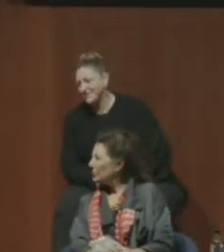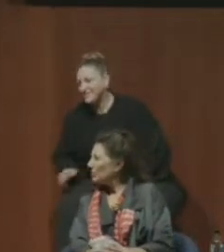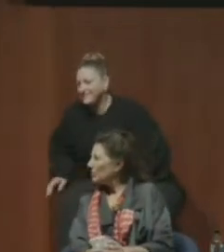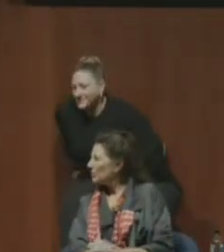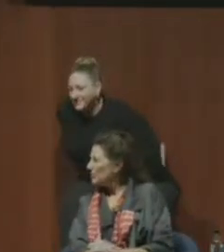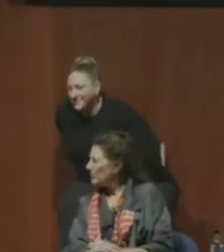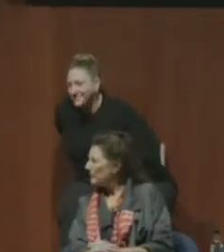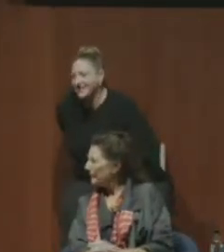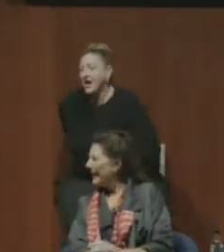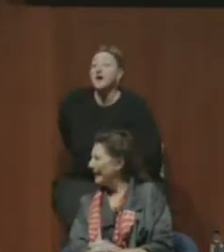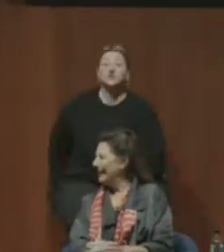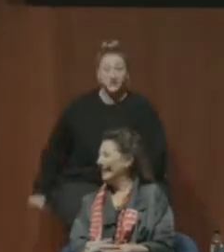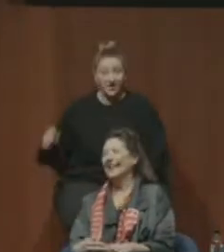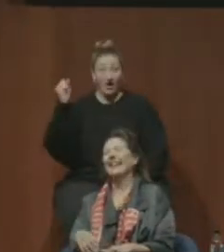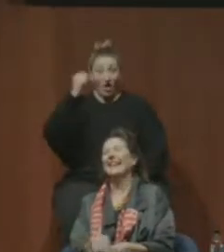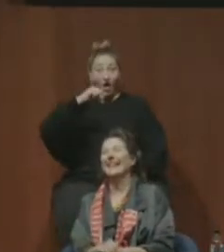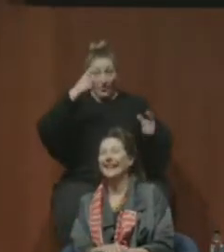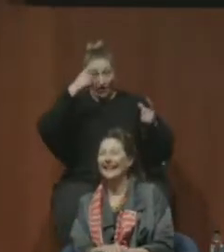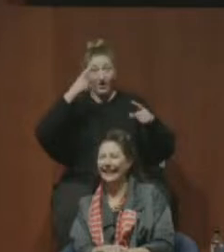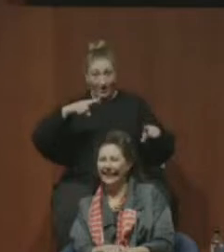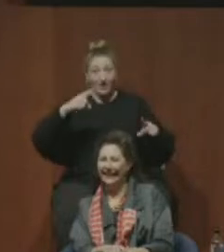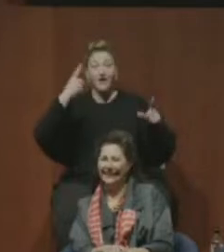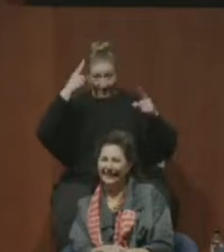Yeah, I'm just nodding